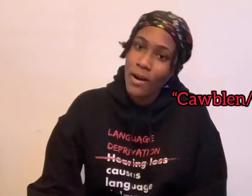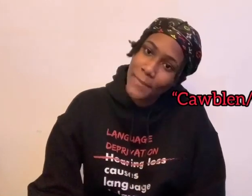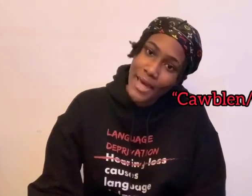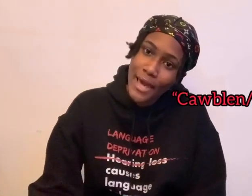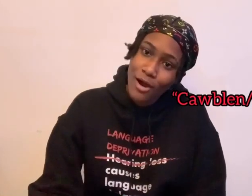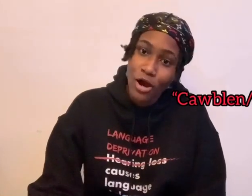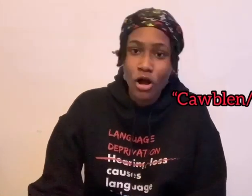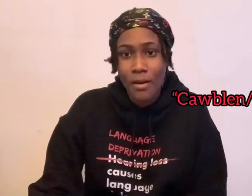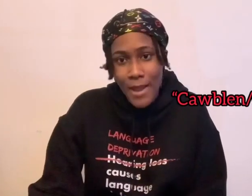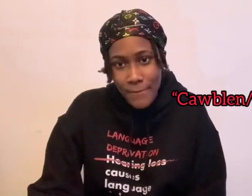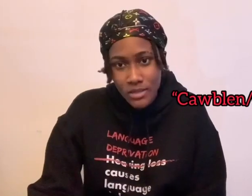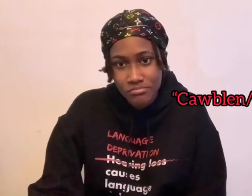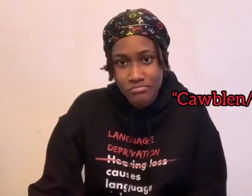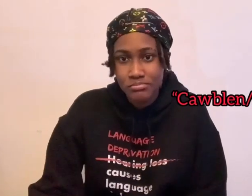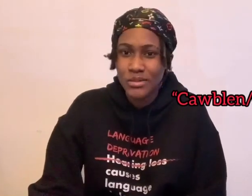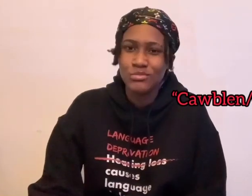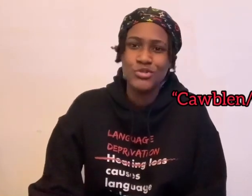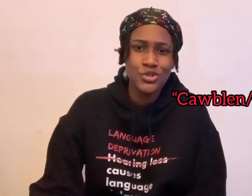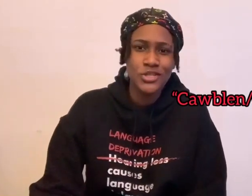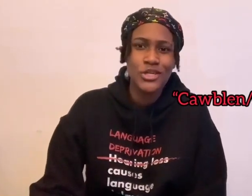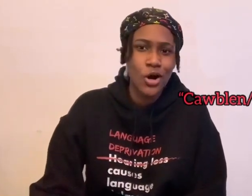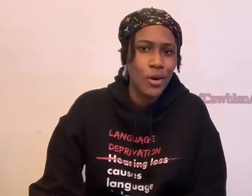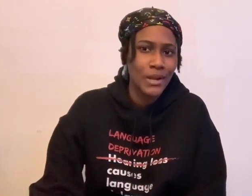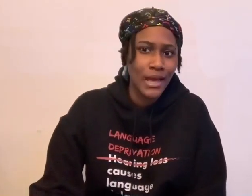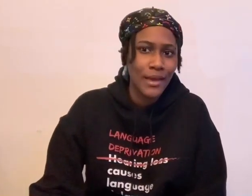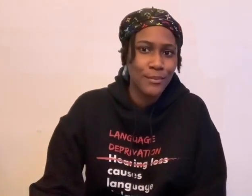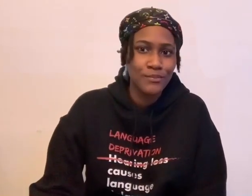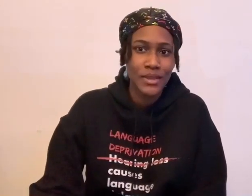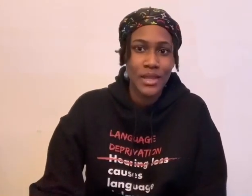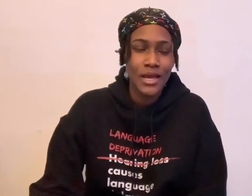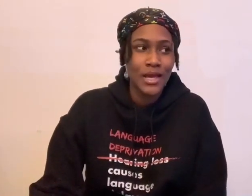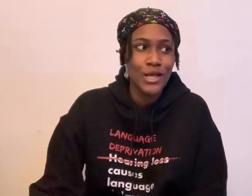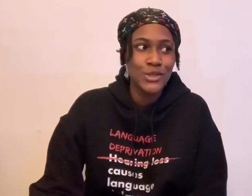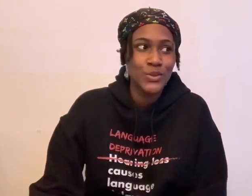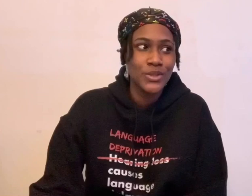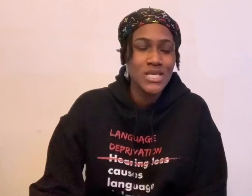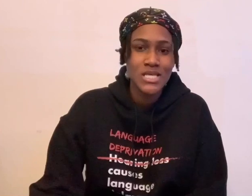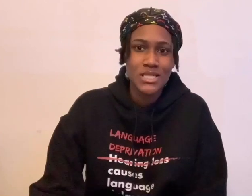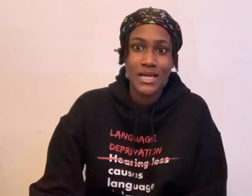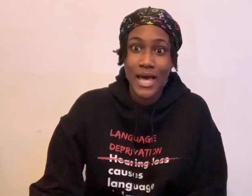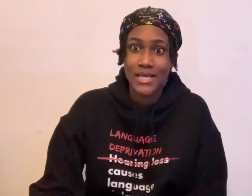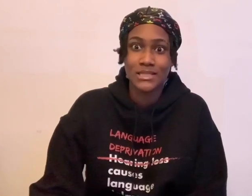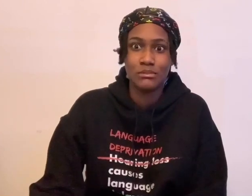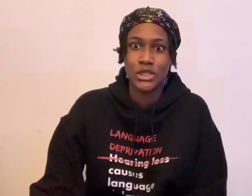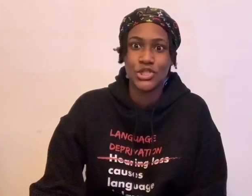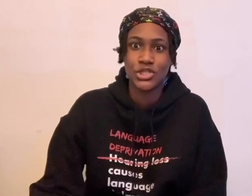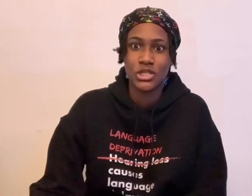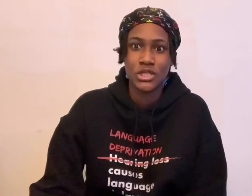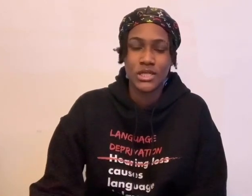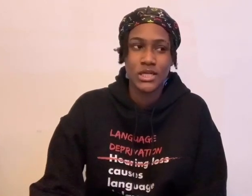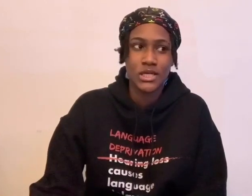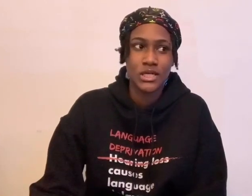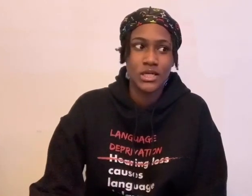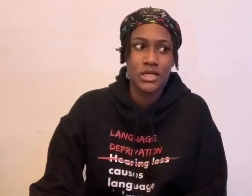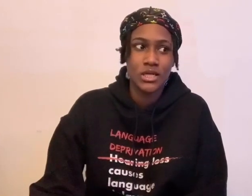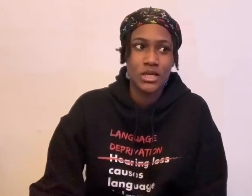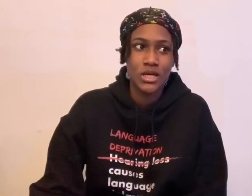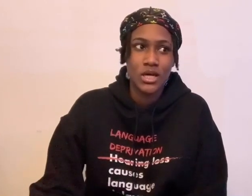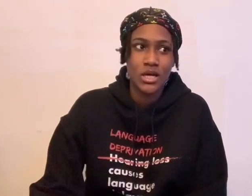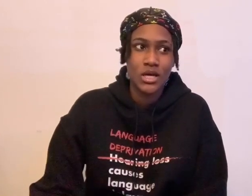Cobbling or cobblemo, but usually cobbling. So this is like an exclamation, or like,